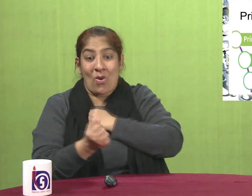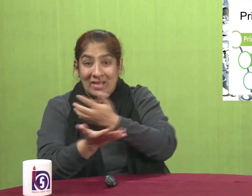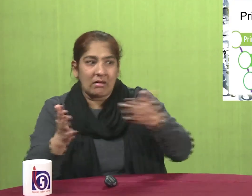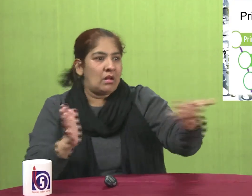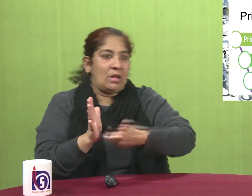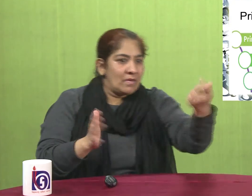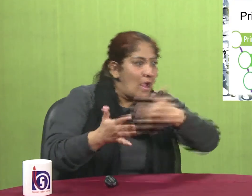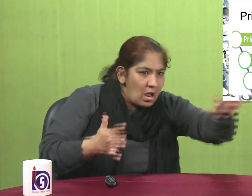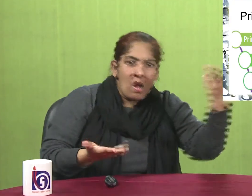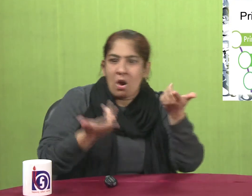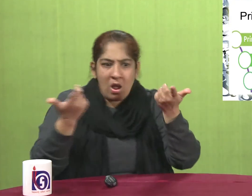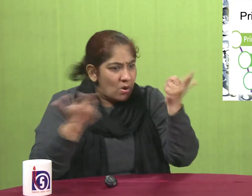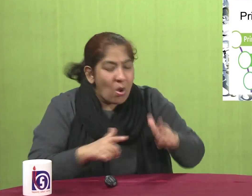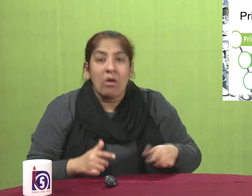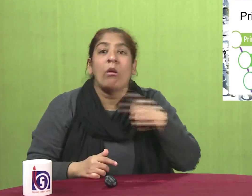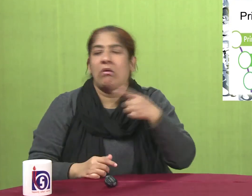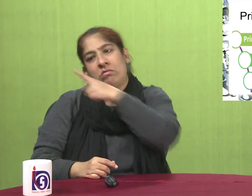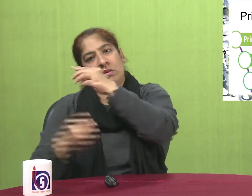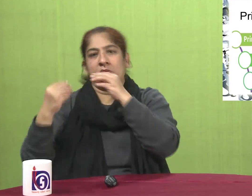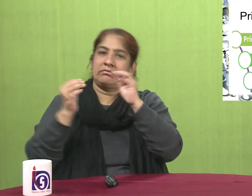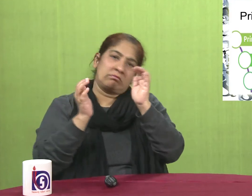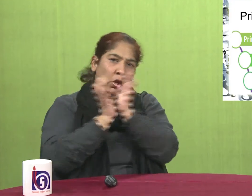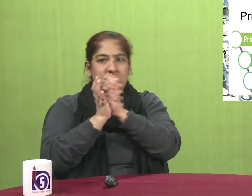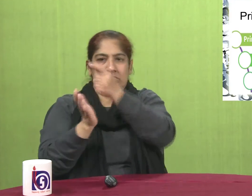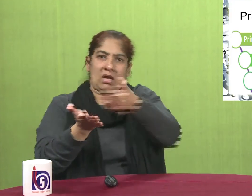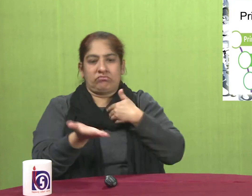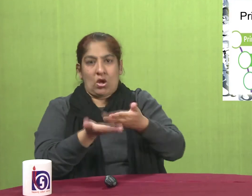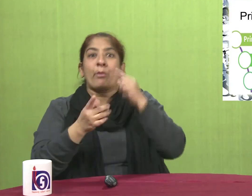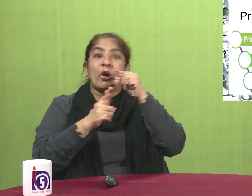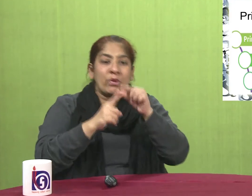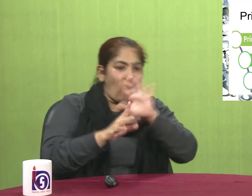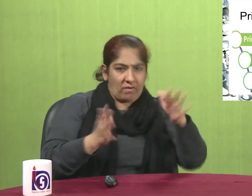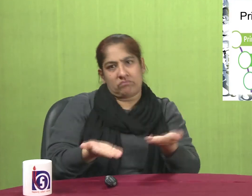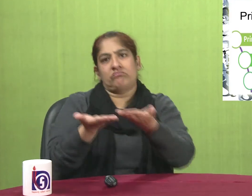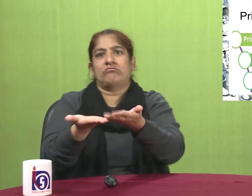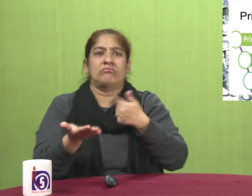If there is any personal loss or theft, the principle of indemnity looks after that.